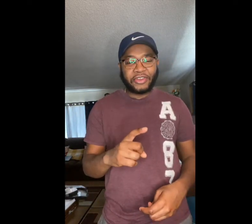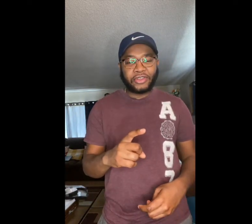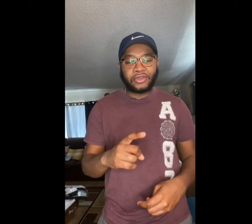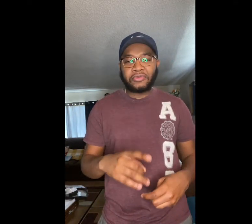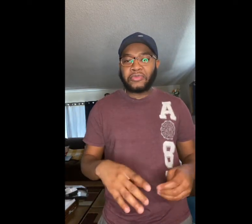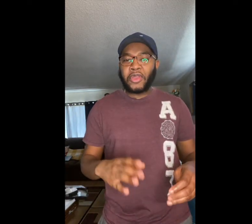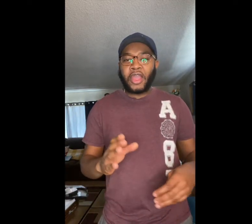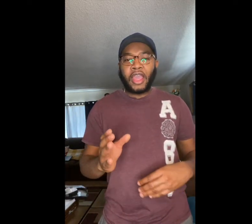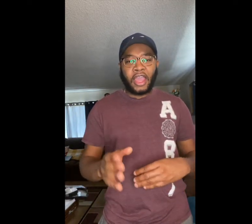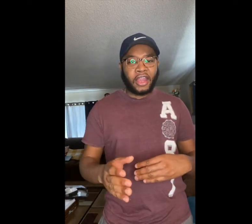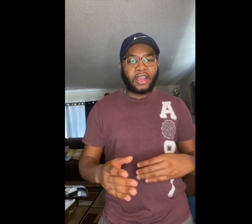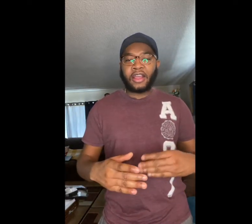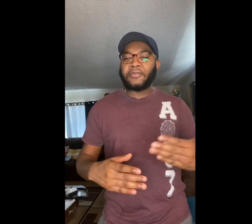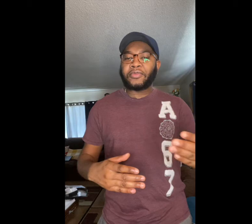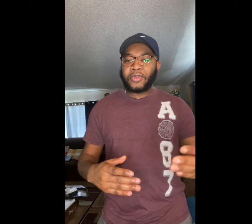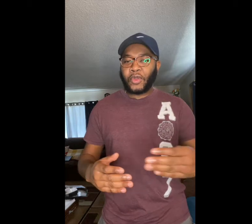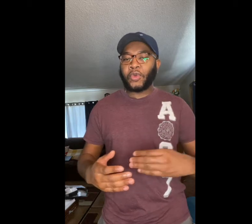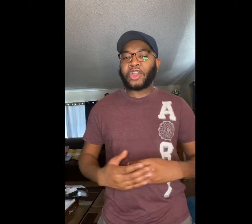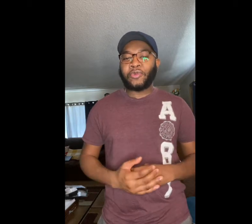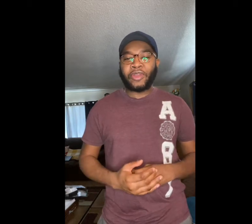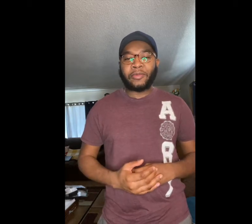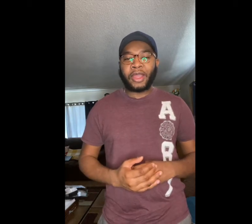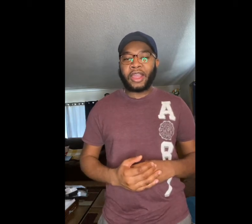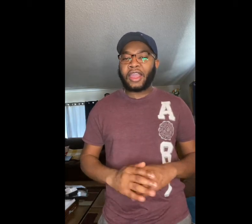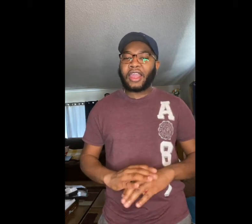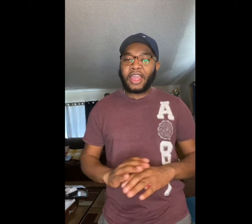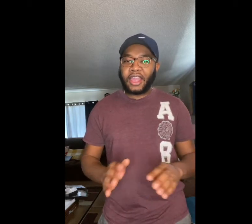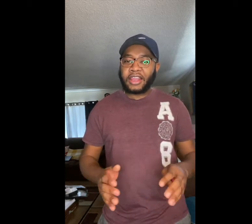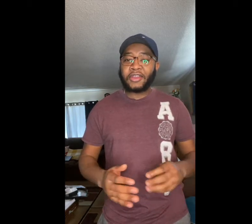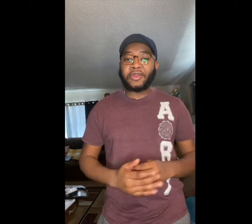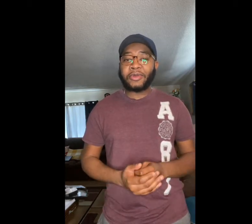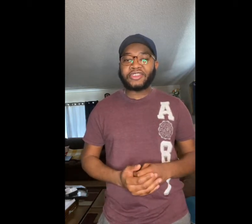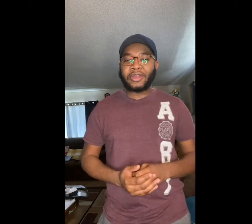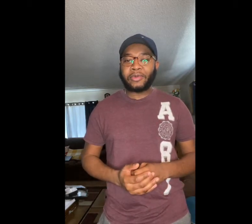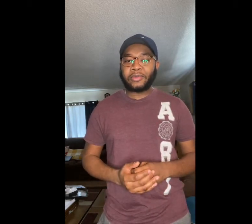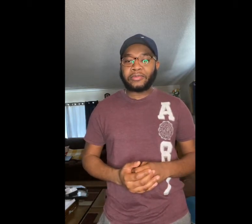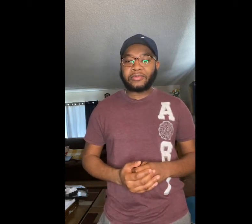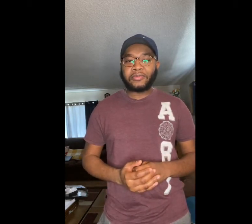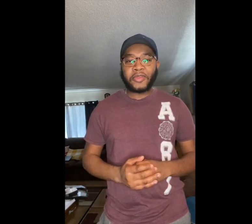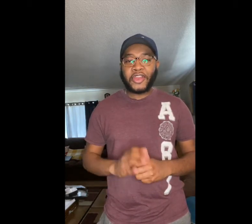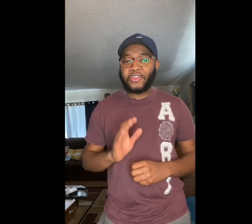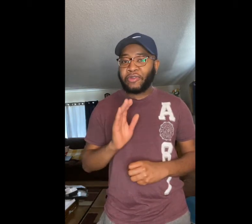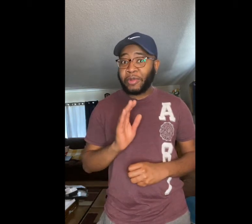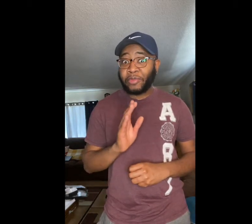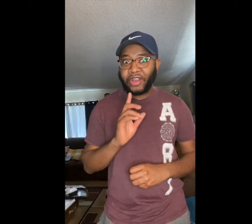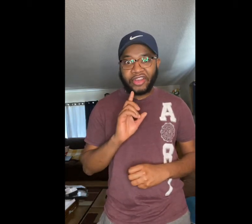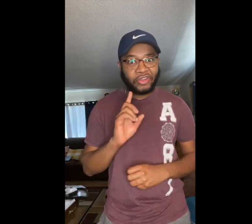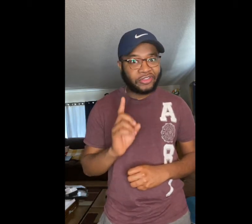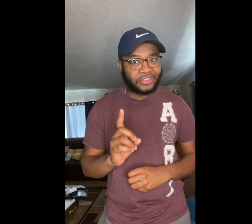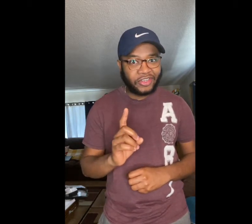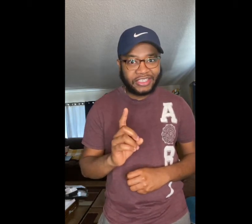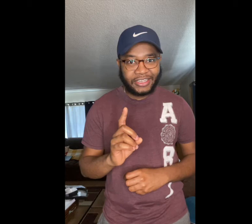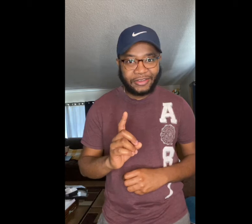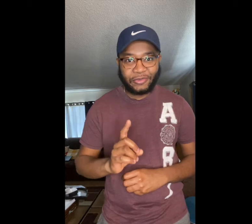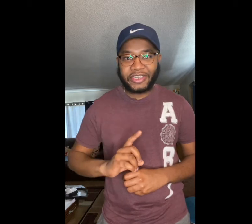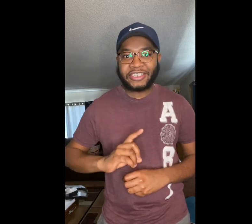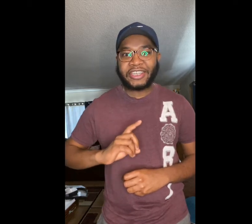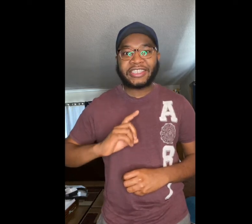video and we'll come right back. And then we're about to wrap up. Remember, don't stress it. We're just